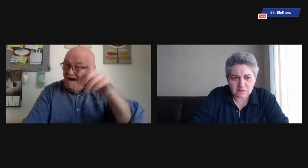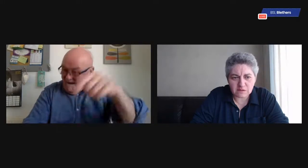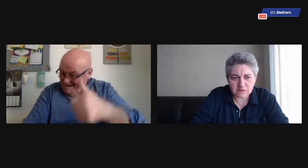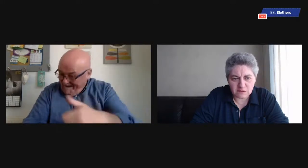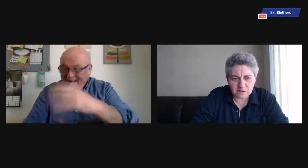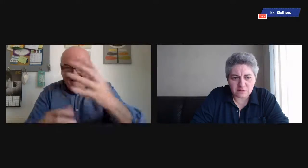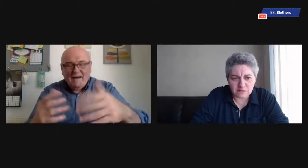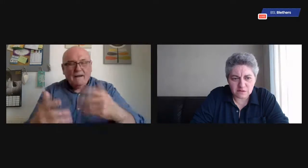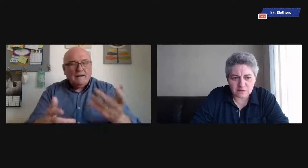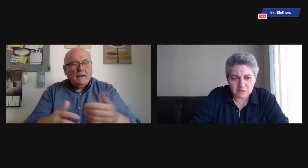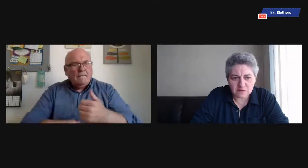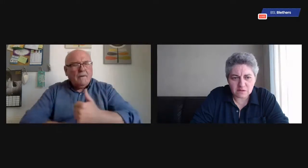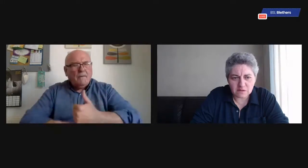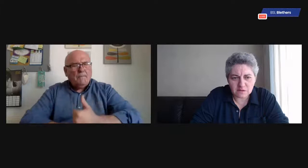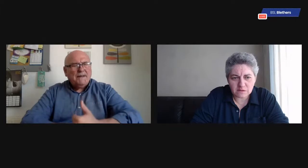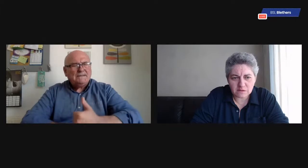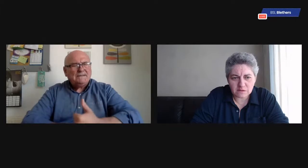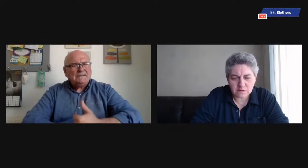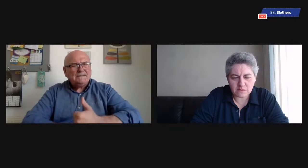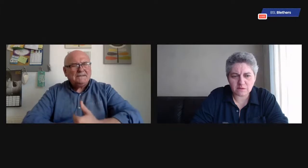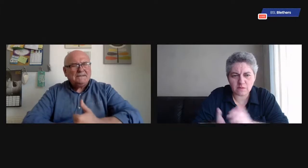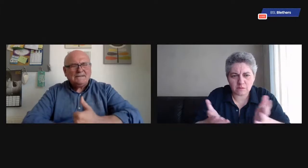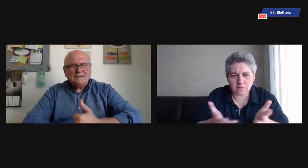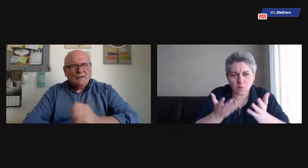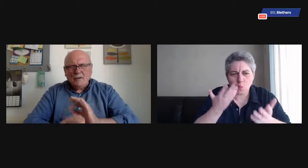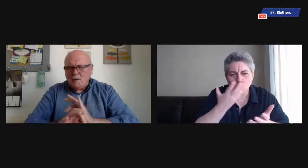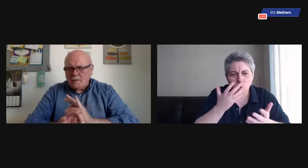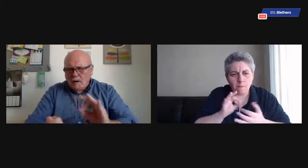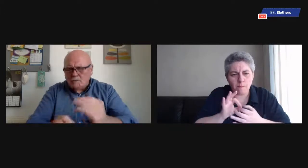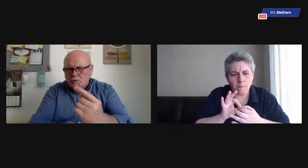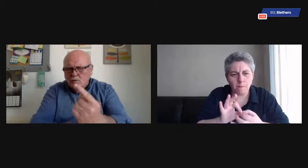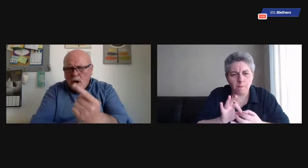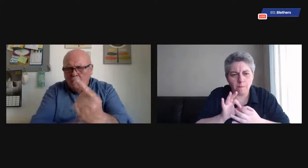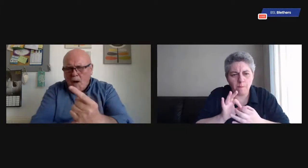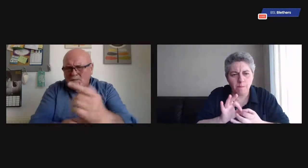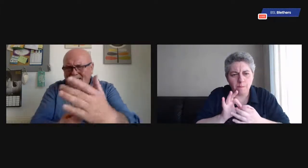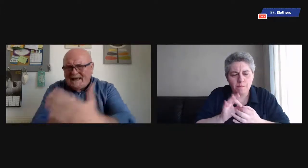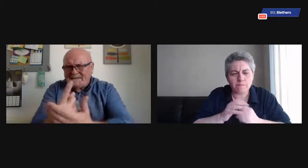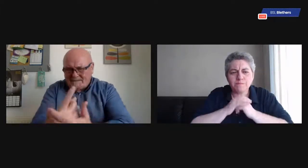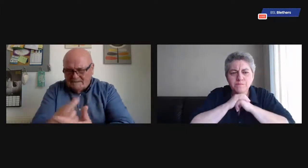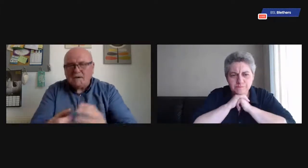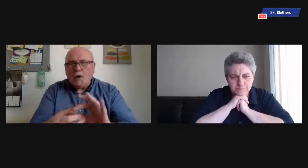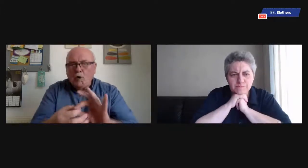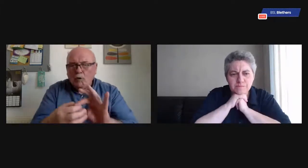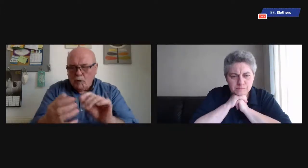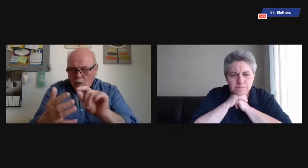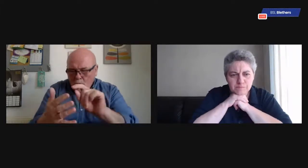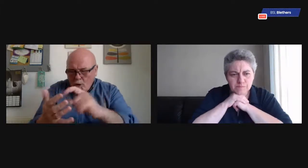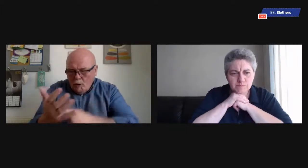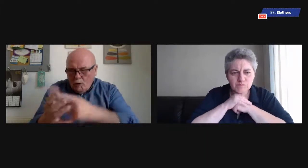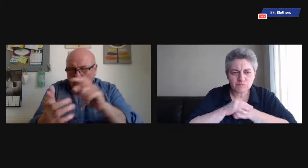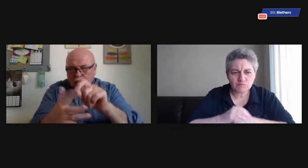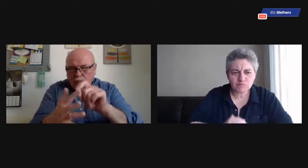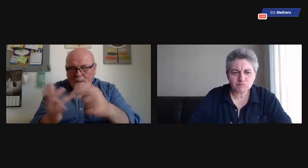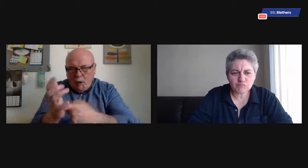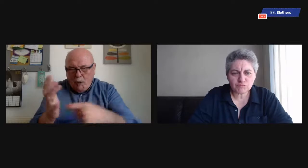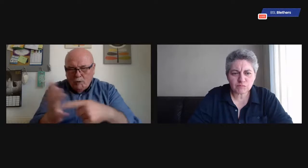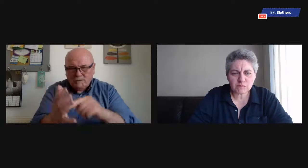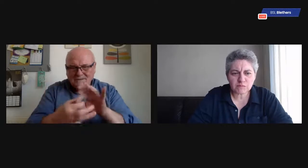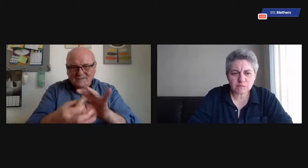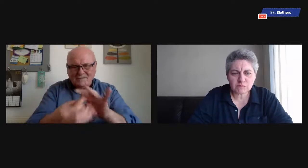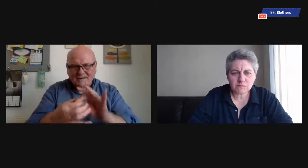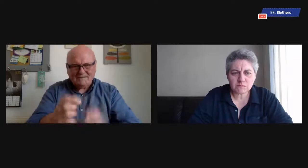deaf." "Yes, I'm deaf." "Yep." "Oh, how are you?" And then it's just really, we don't really talk about the incident.